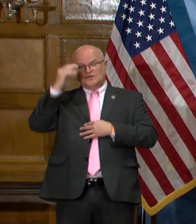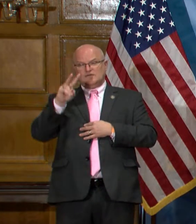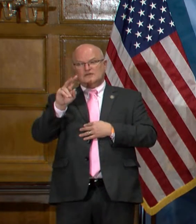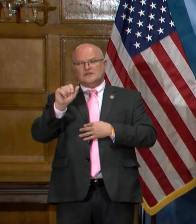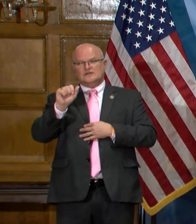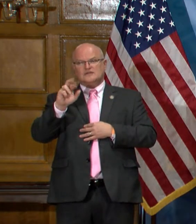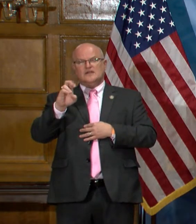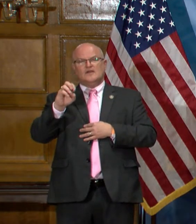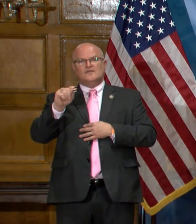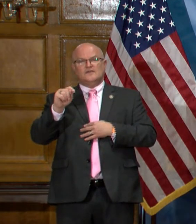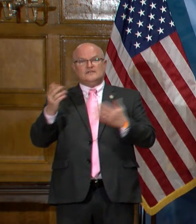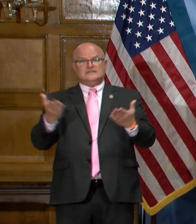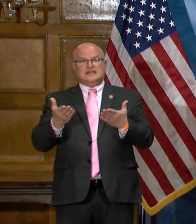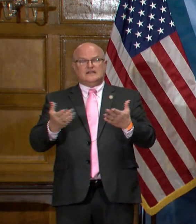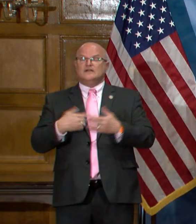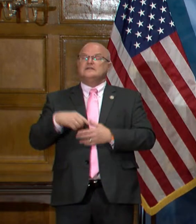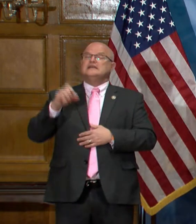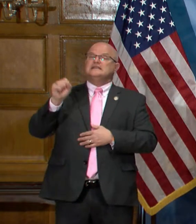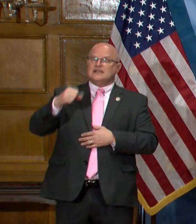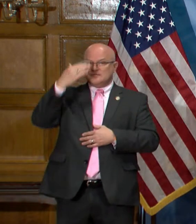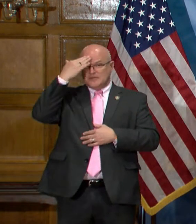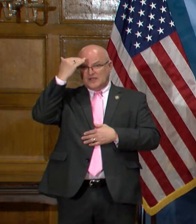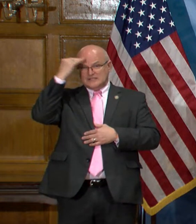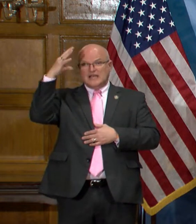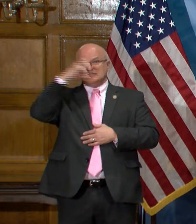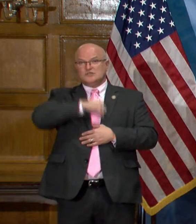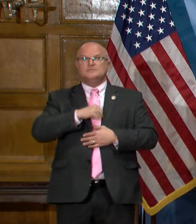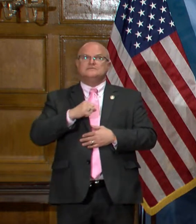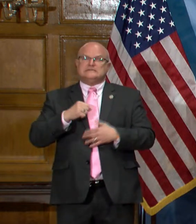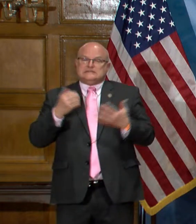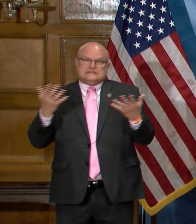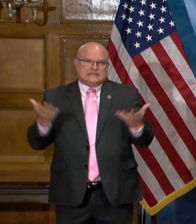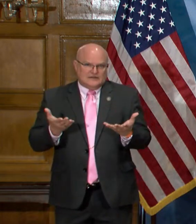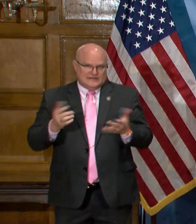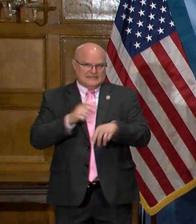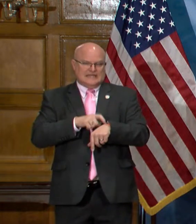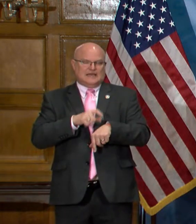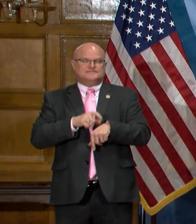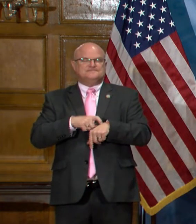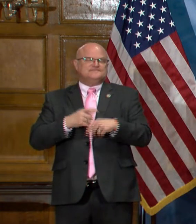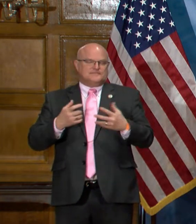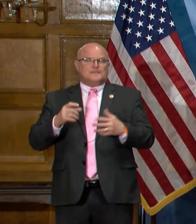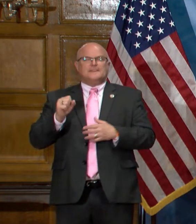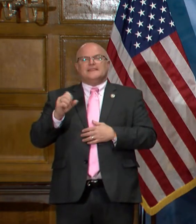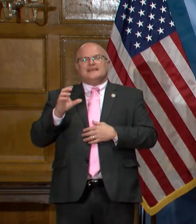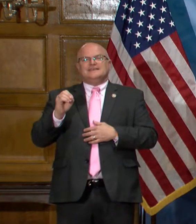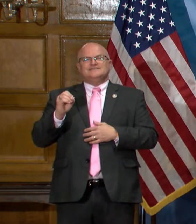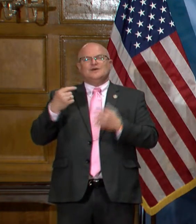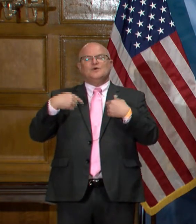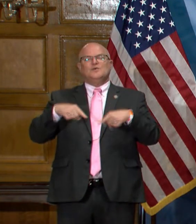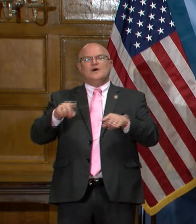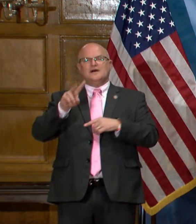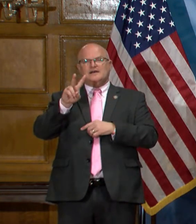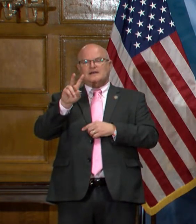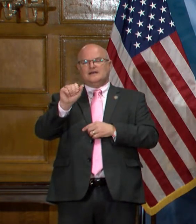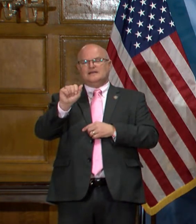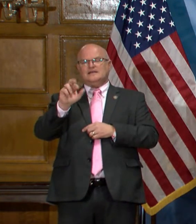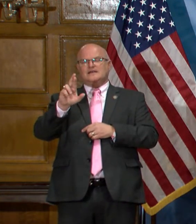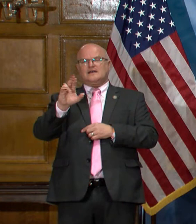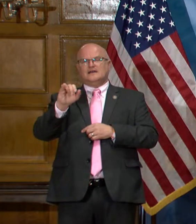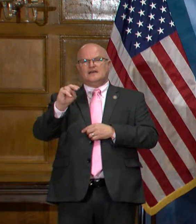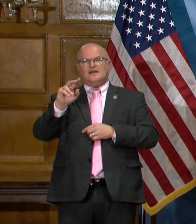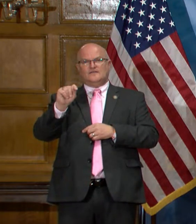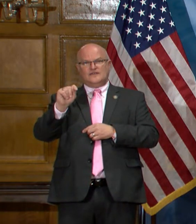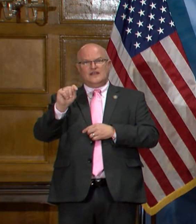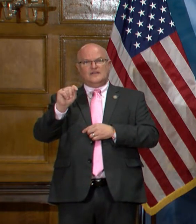was here. And the answer is yes, because I presumed it was here at the time. And so while the variant's presence